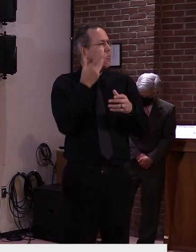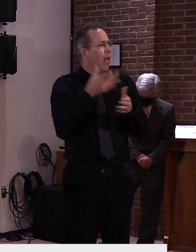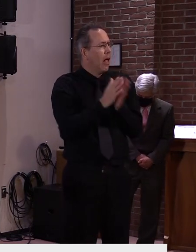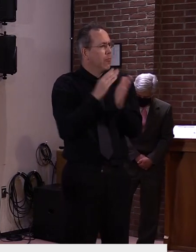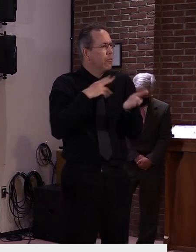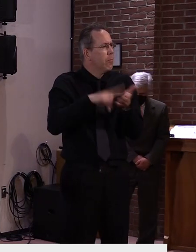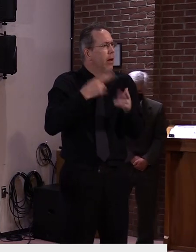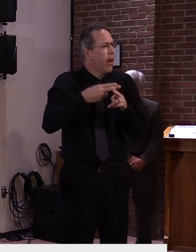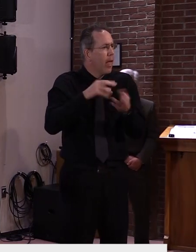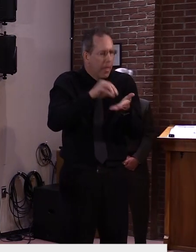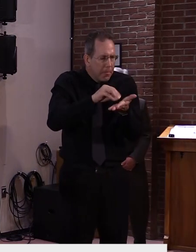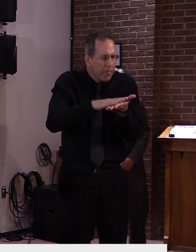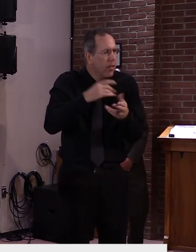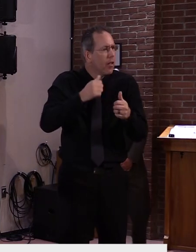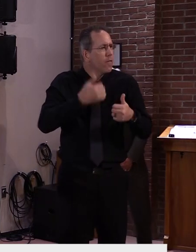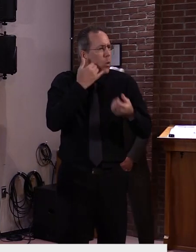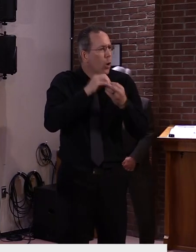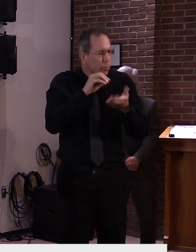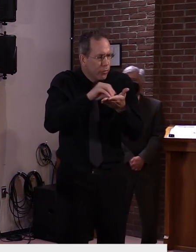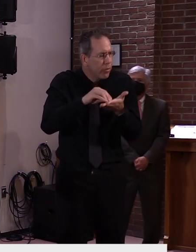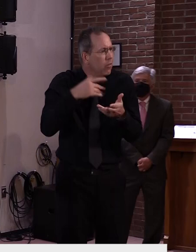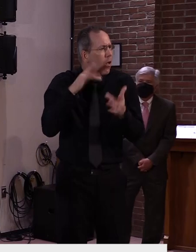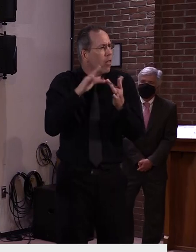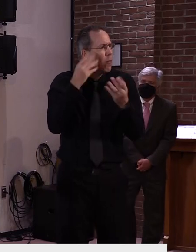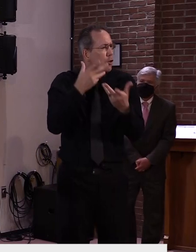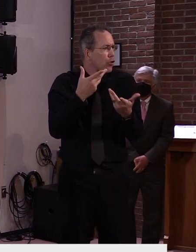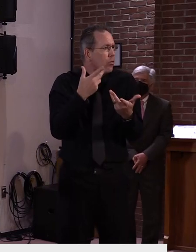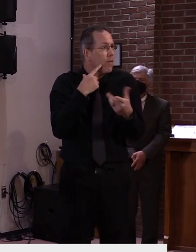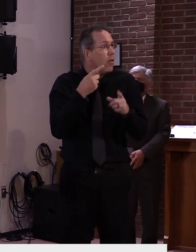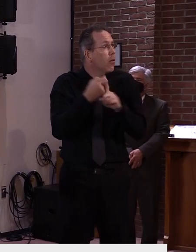who the passengers are coming off the planes.